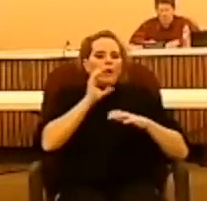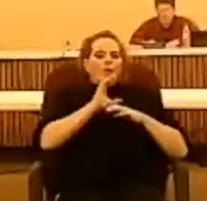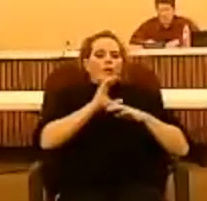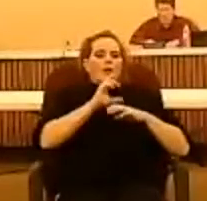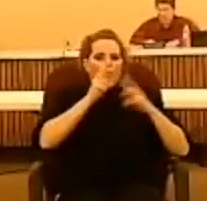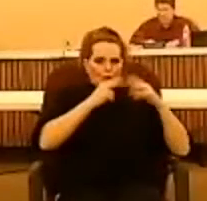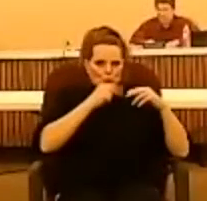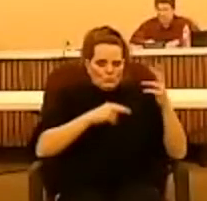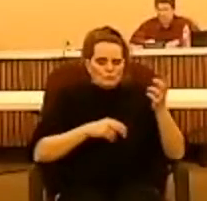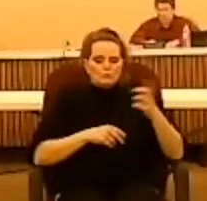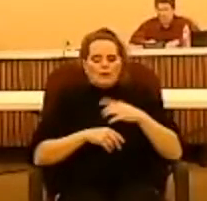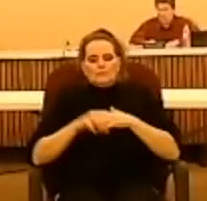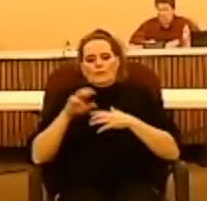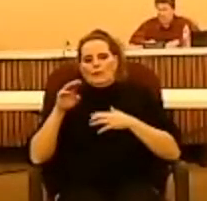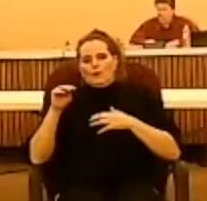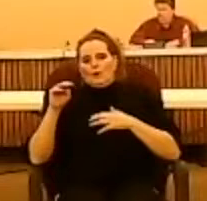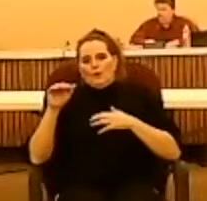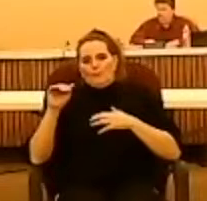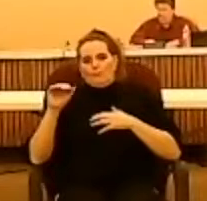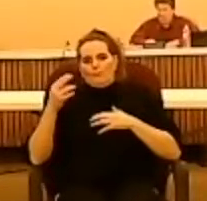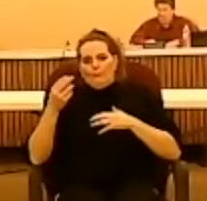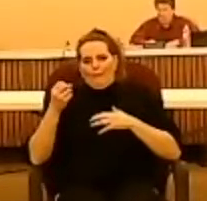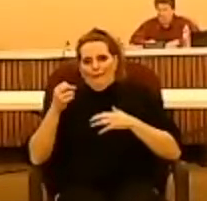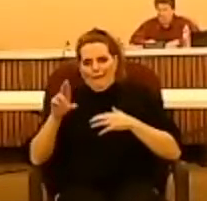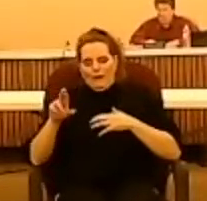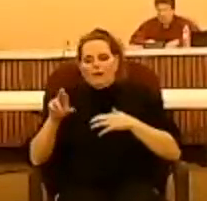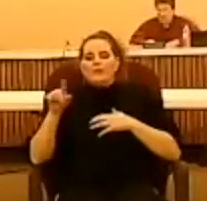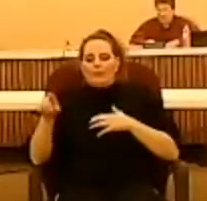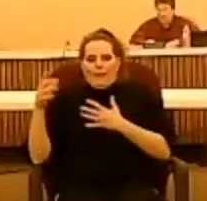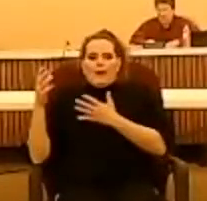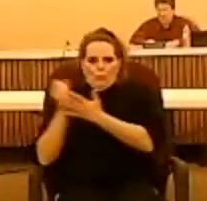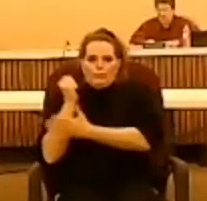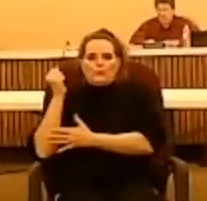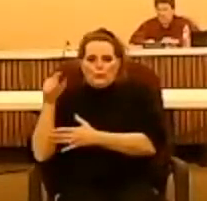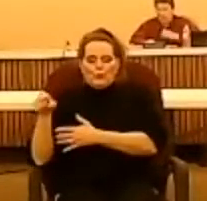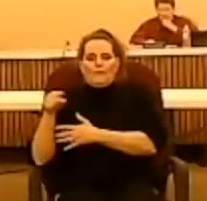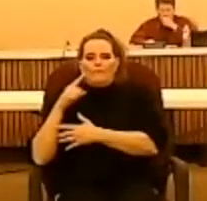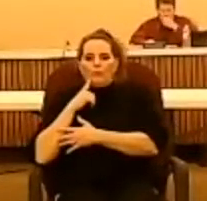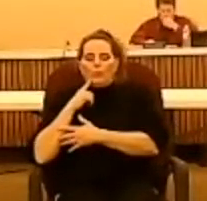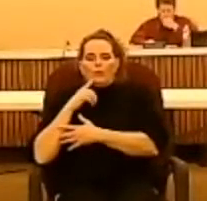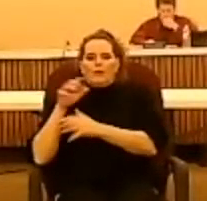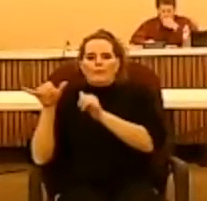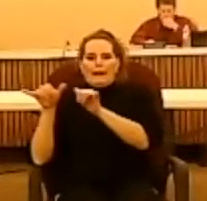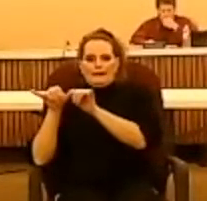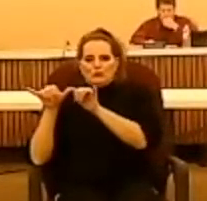Mahar Engineering was the winner of the bids for the engineering portion.